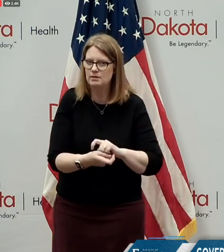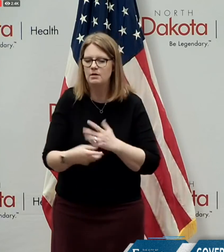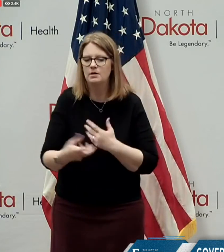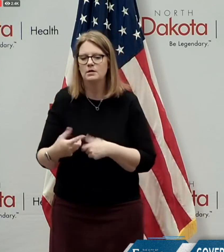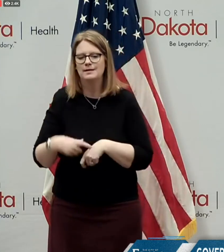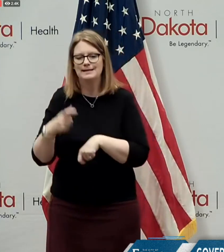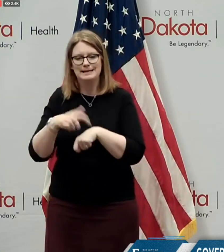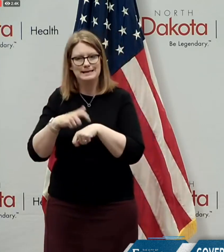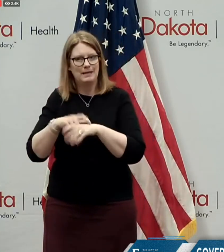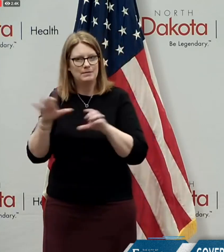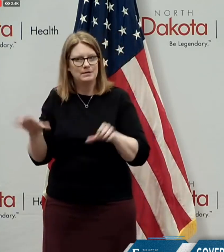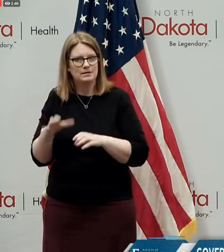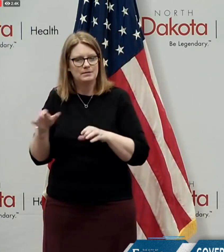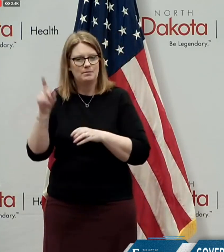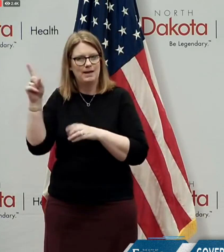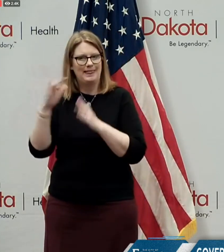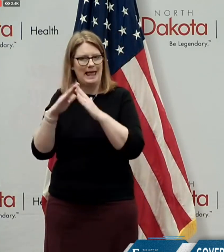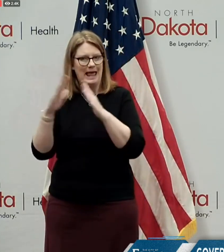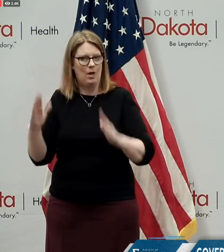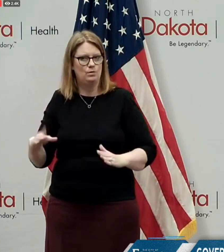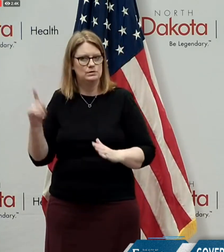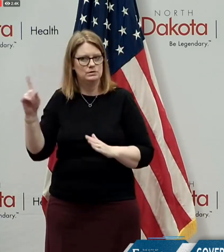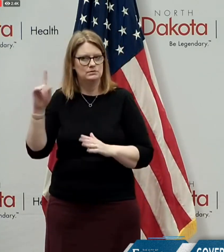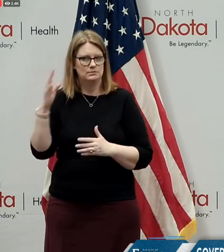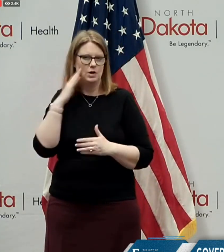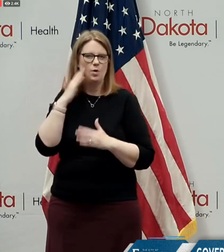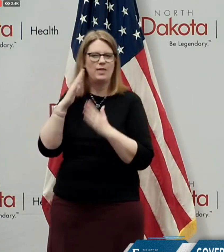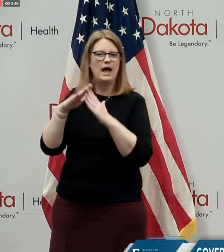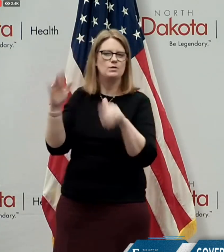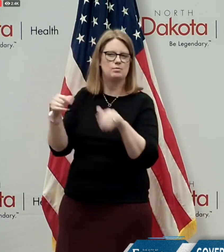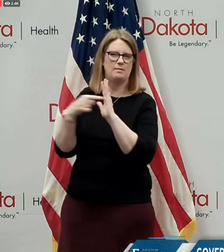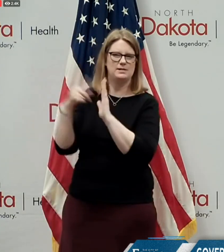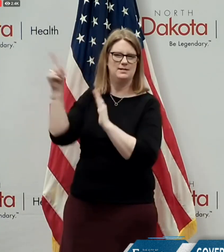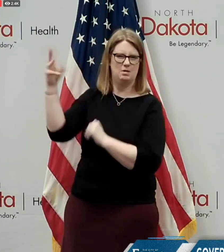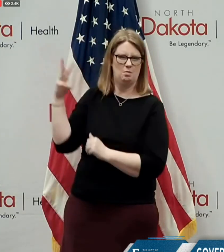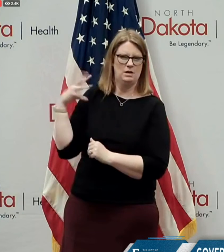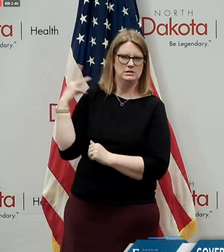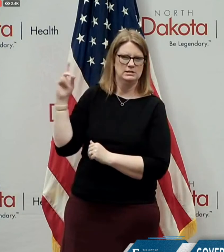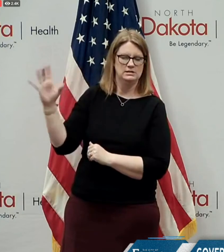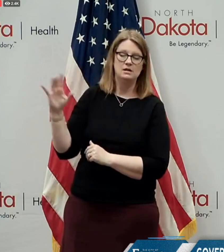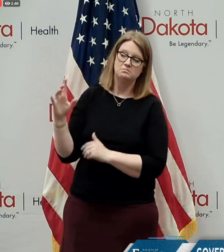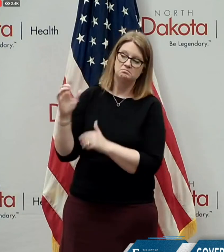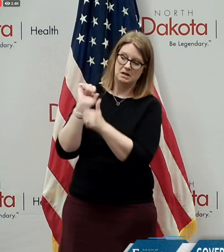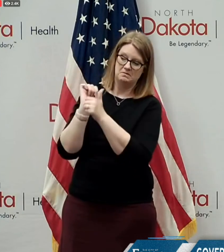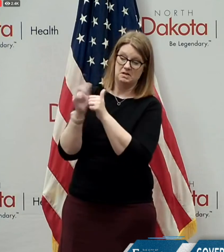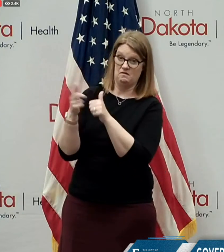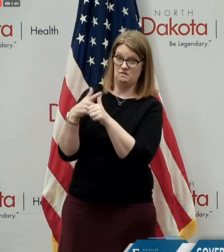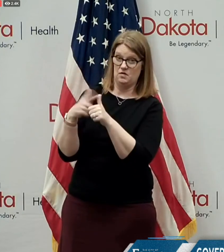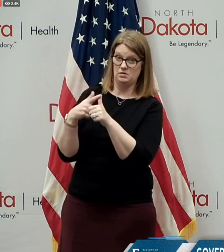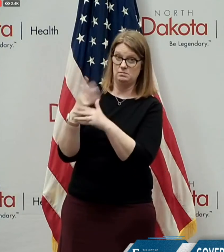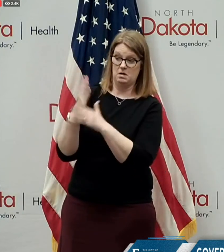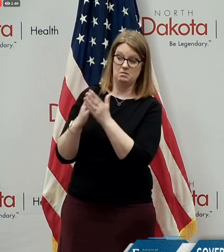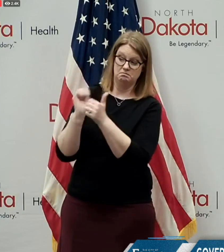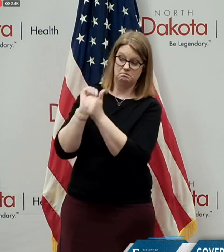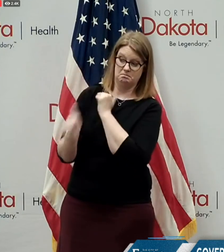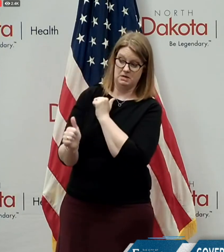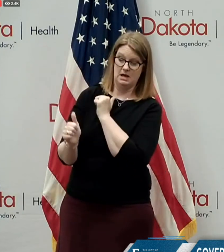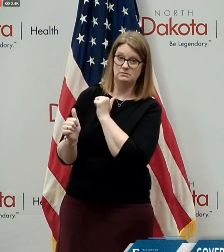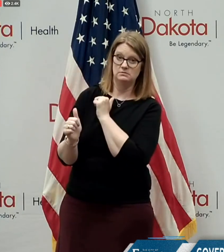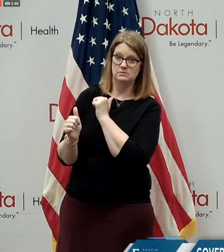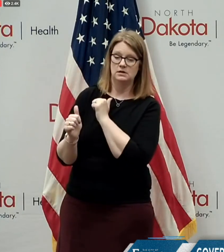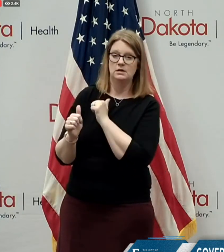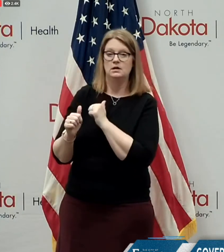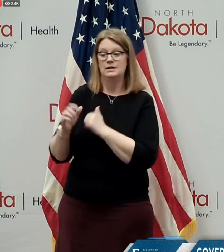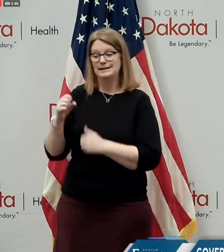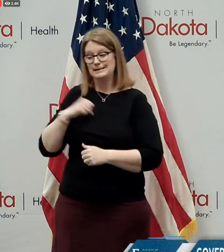action required by the House at the House having passed at least the first version of it, getting it through a version through the Senate,